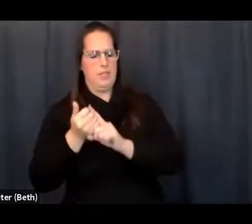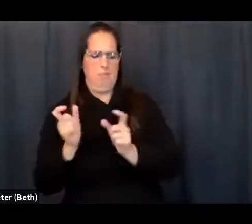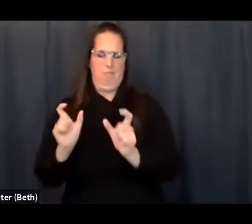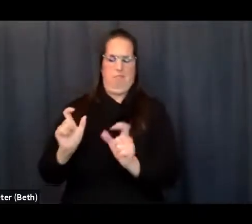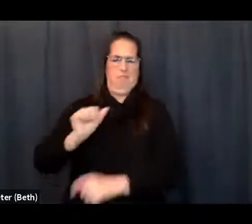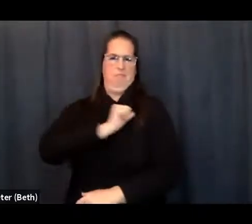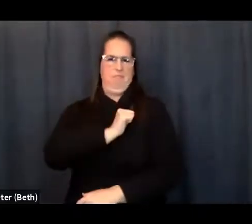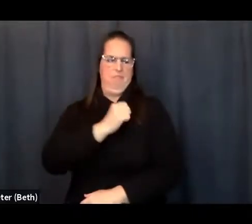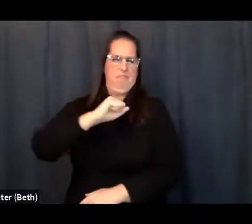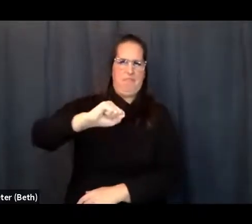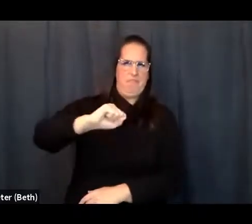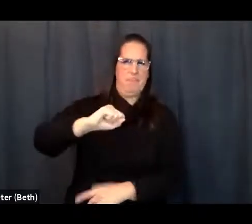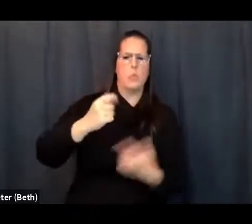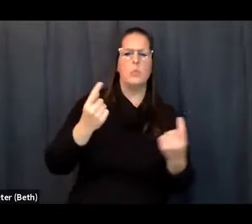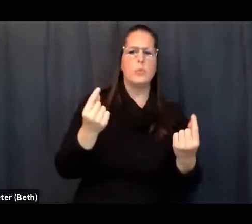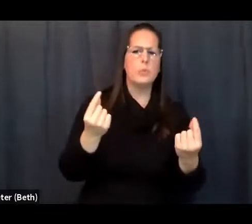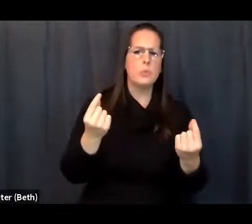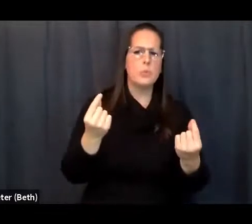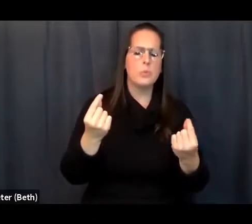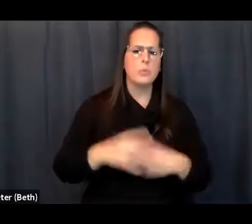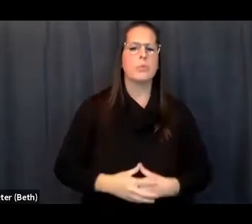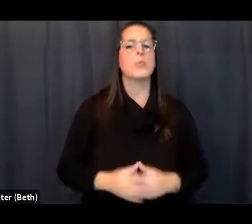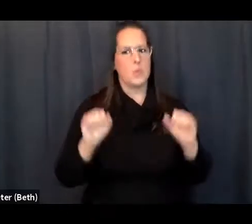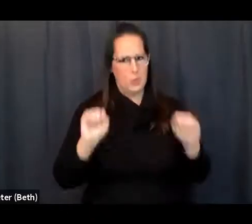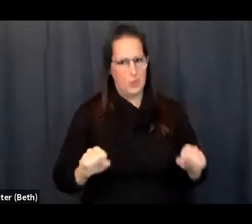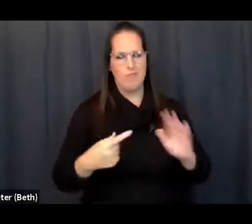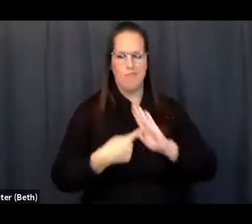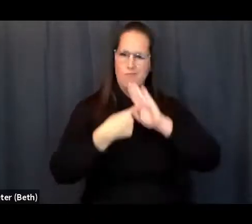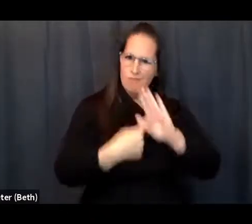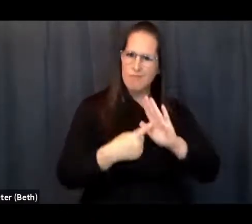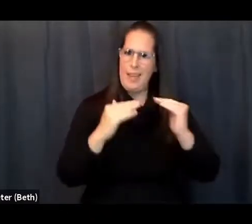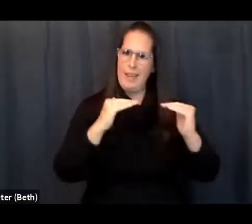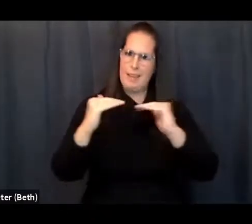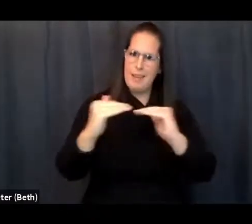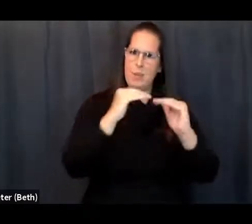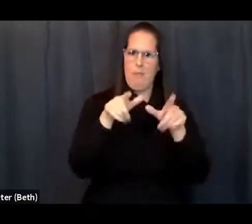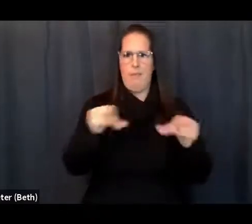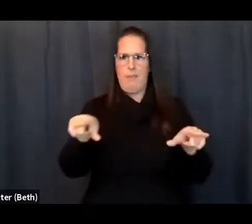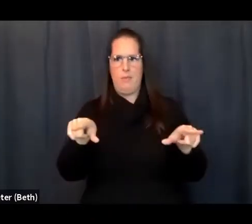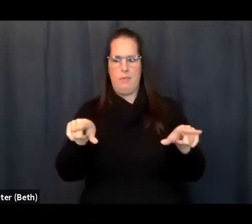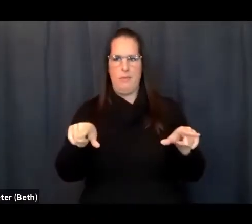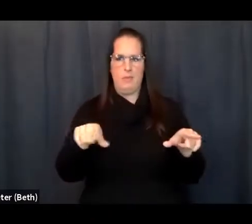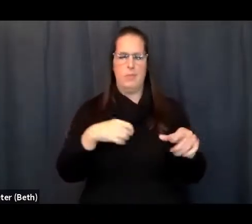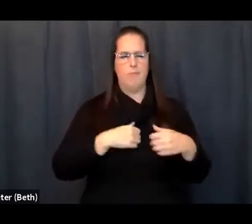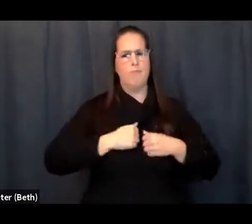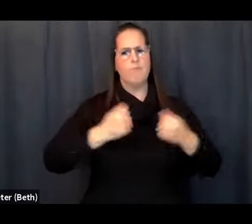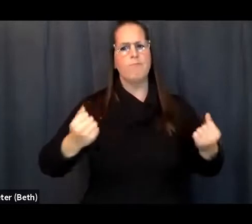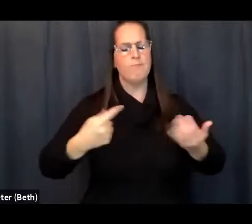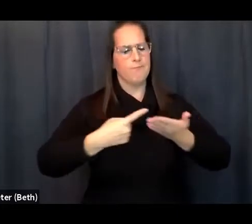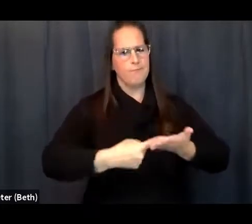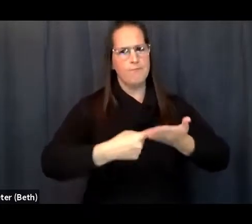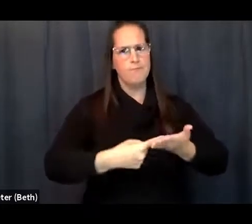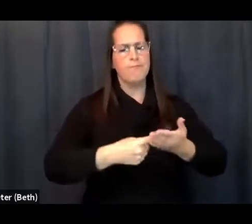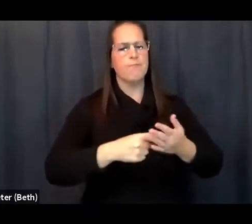And you could use equity language to discuss issues. You could educate staff to create more